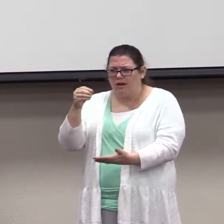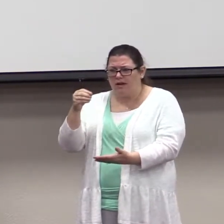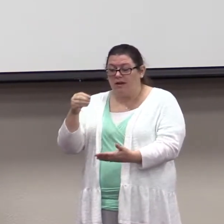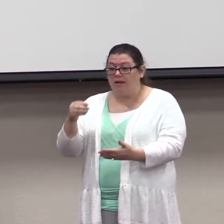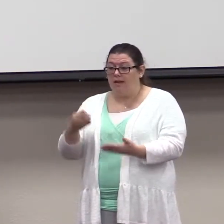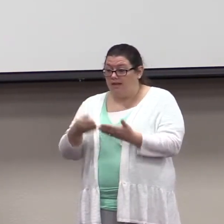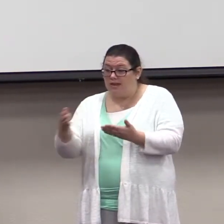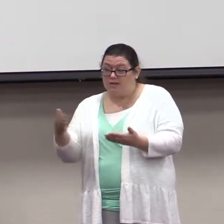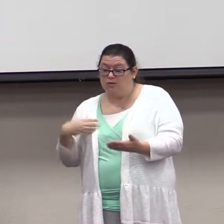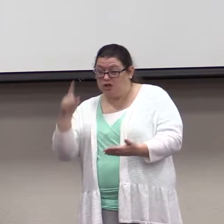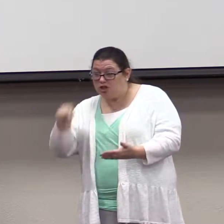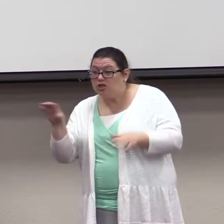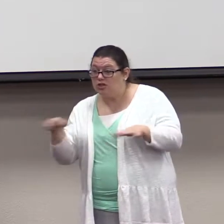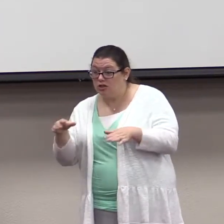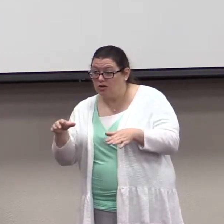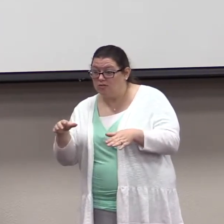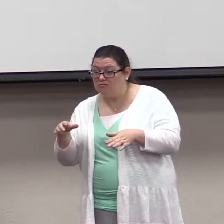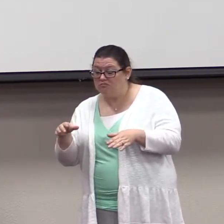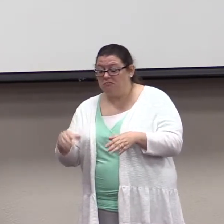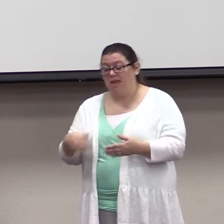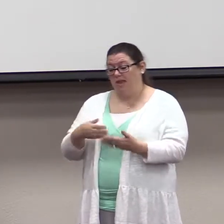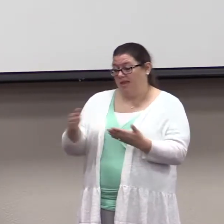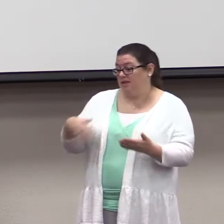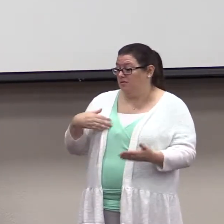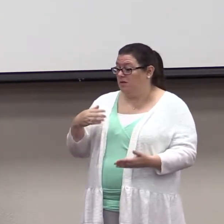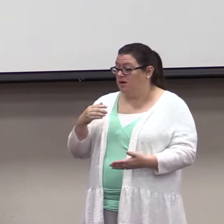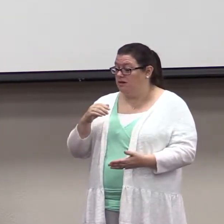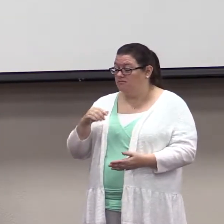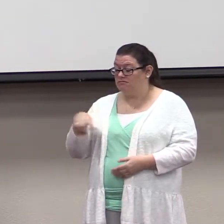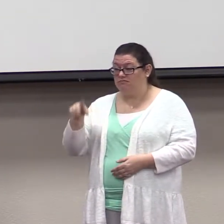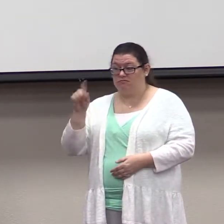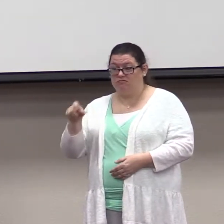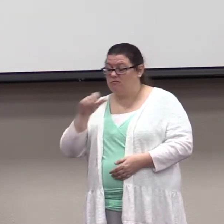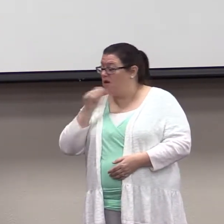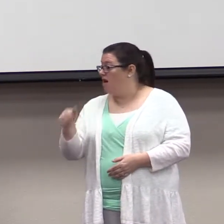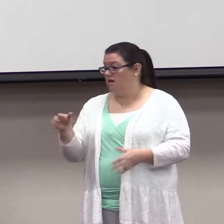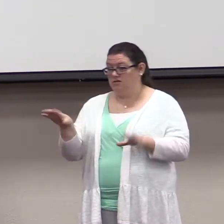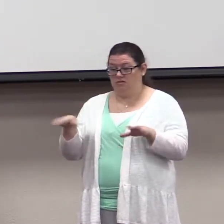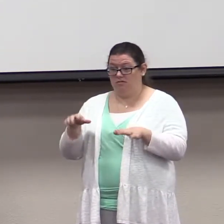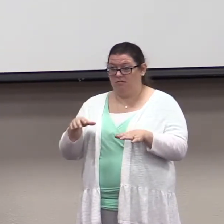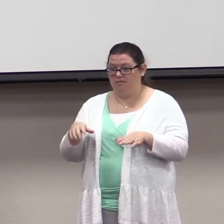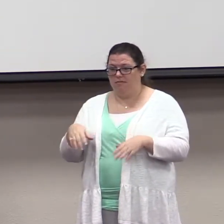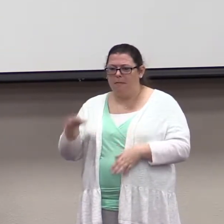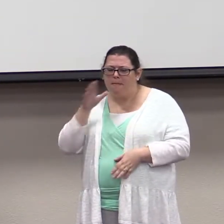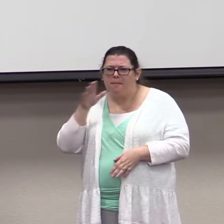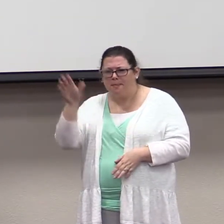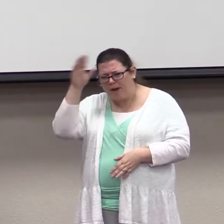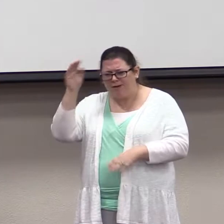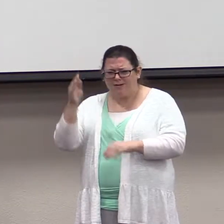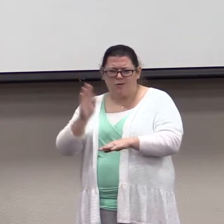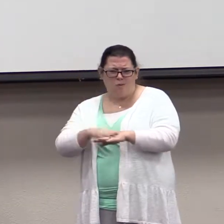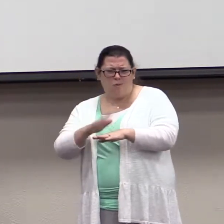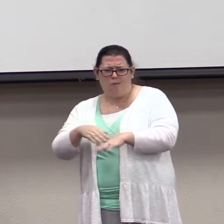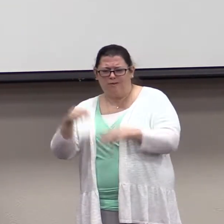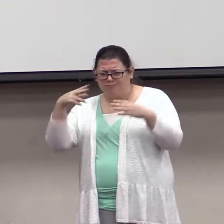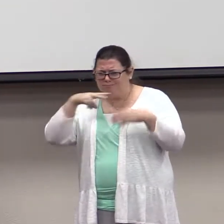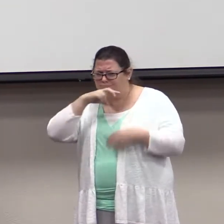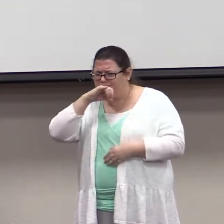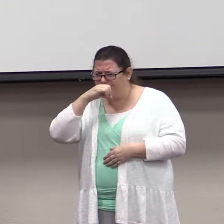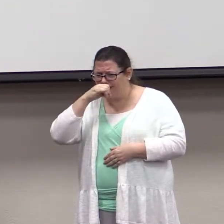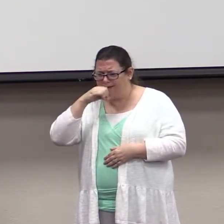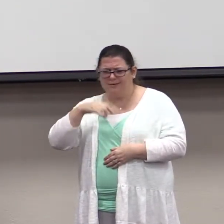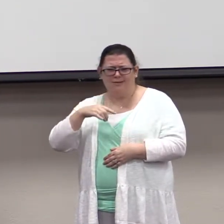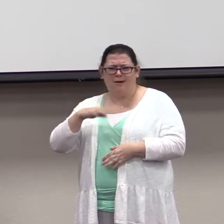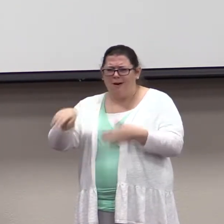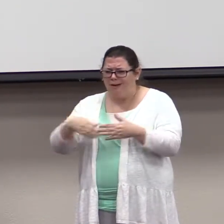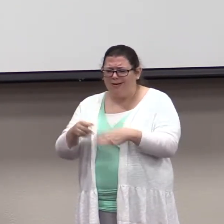do. You hear parents warn all the time, don't make my mistake. Or they try and help their children by saying, this worked